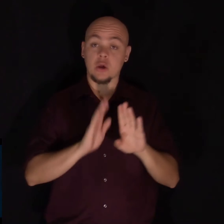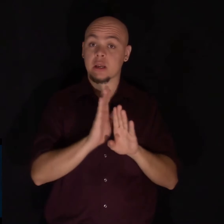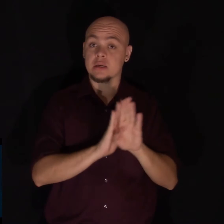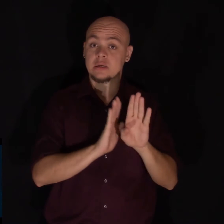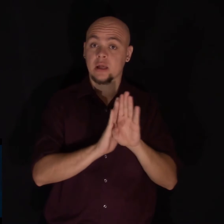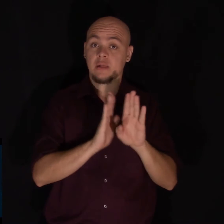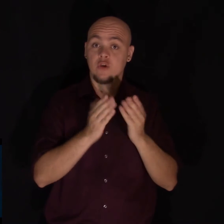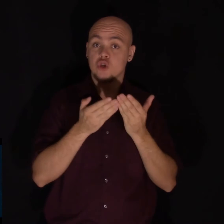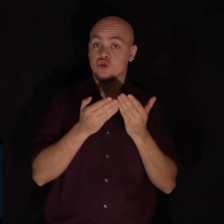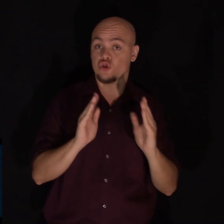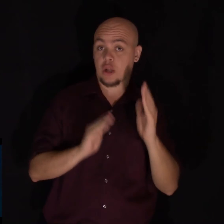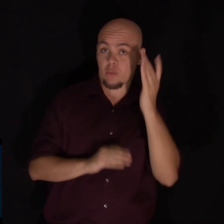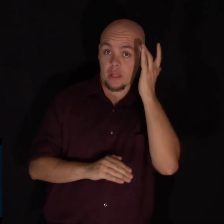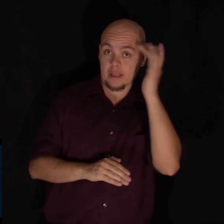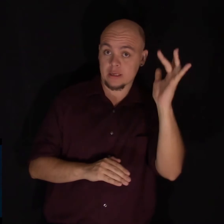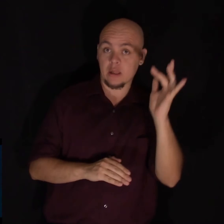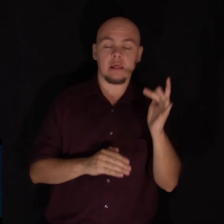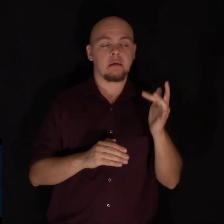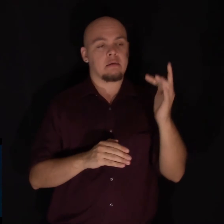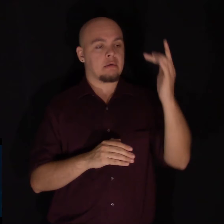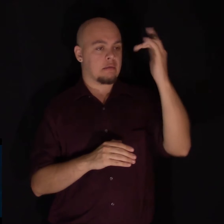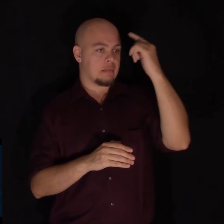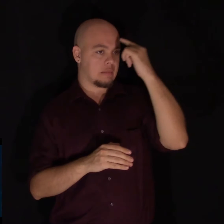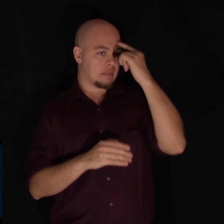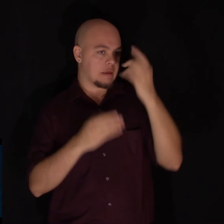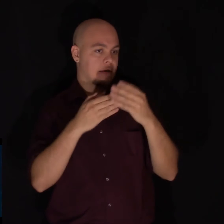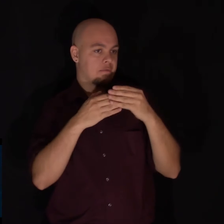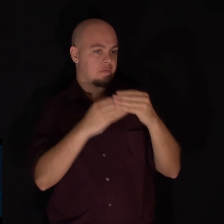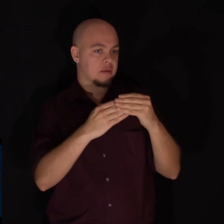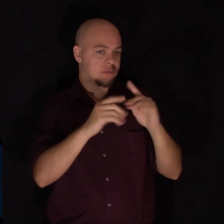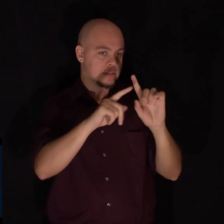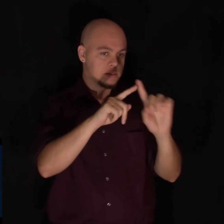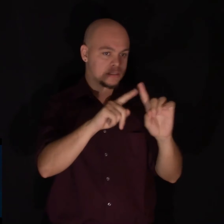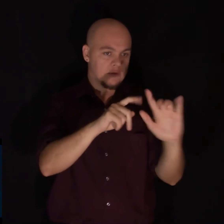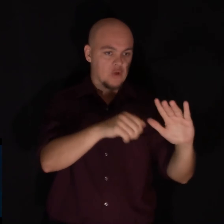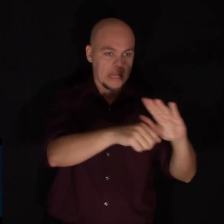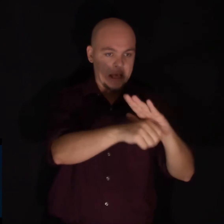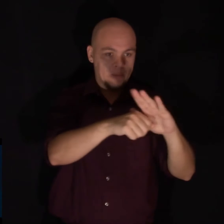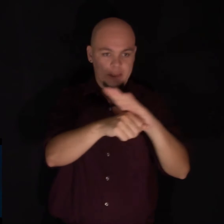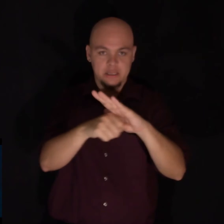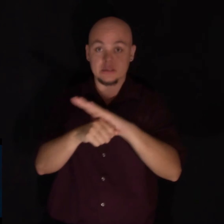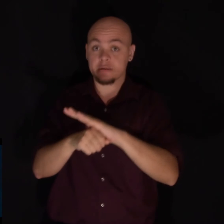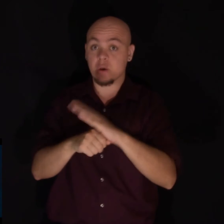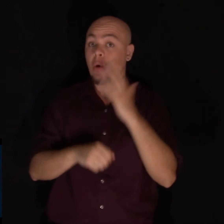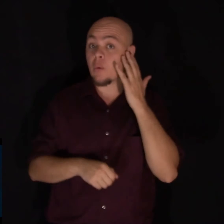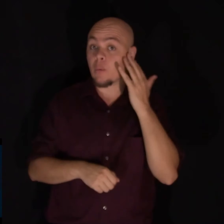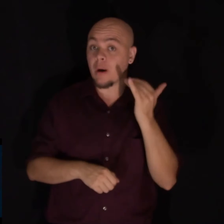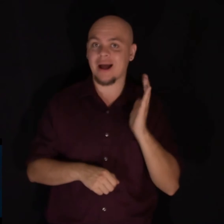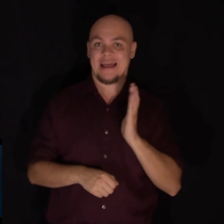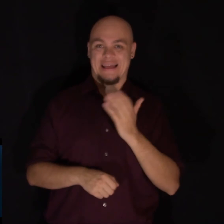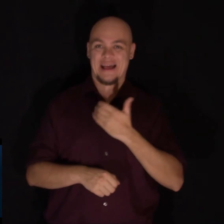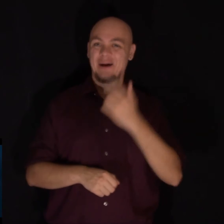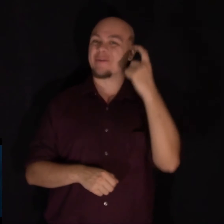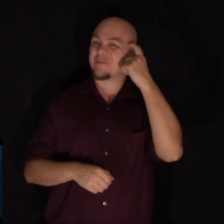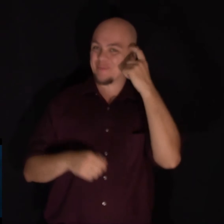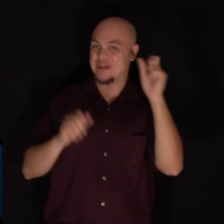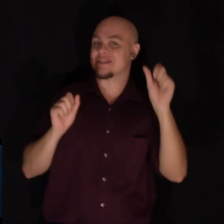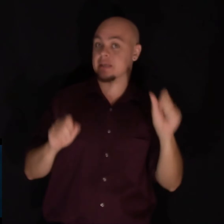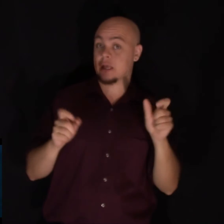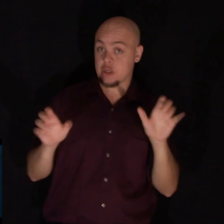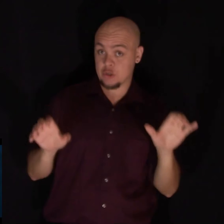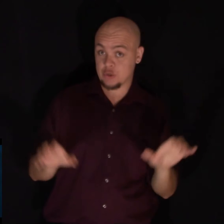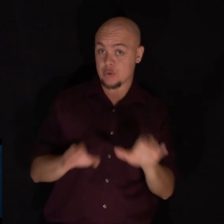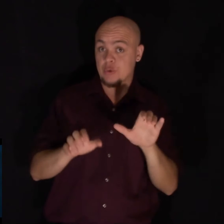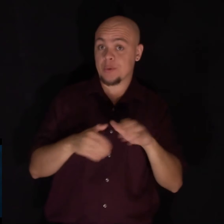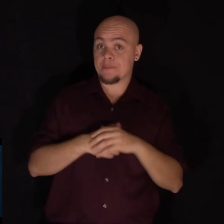general intelligence, an ability to think flexibly across multiple domains, because our brains have managed it, right?